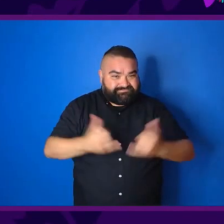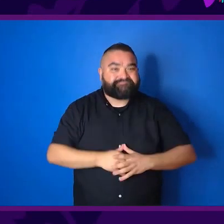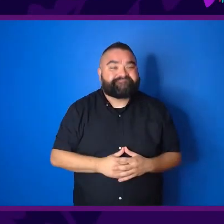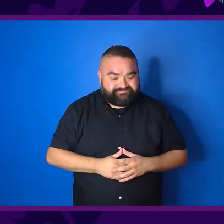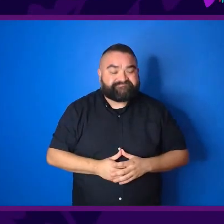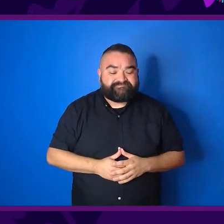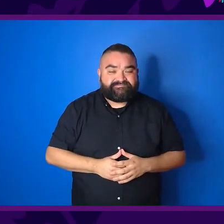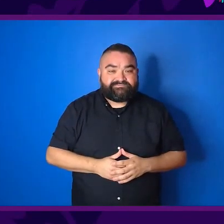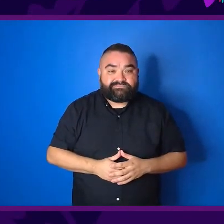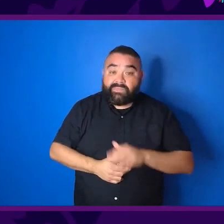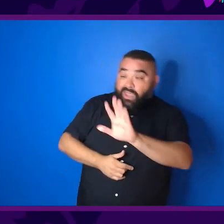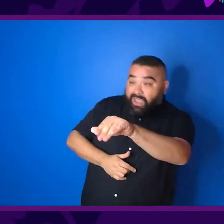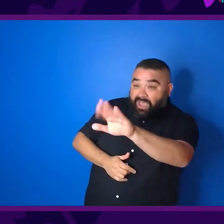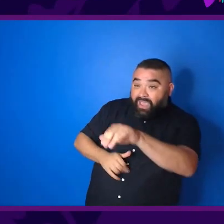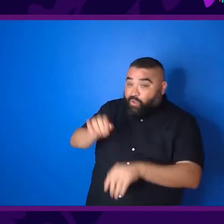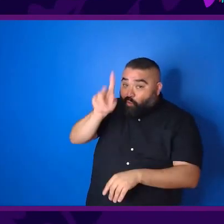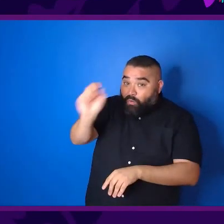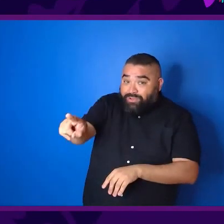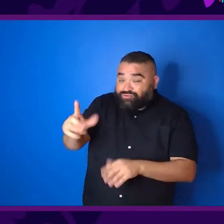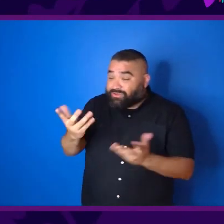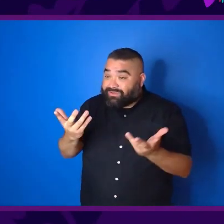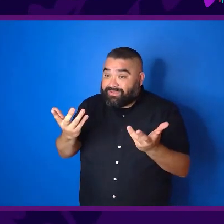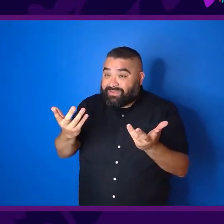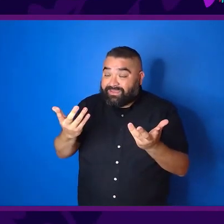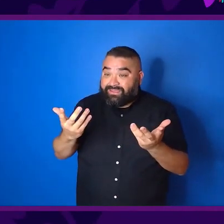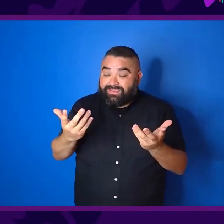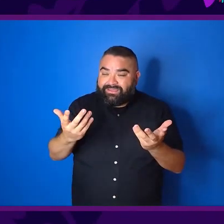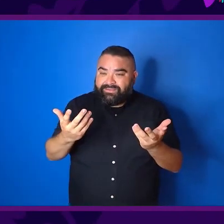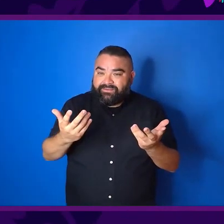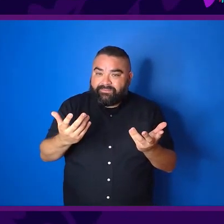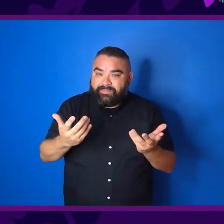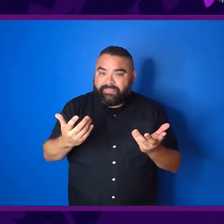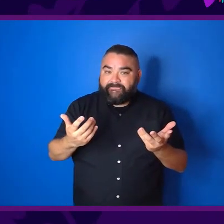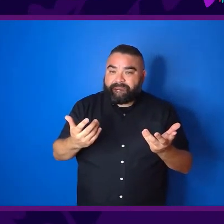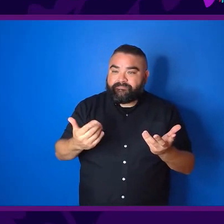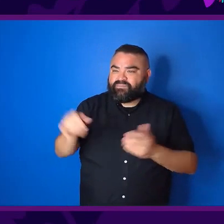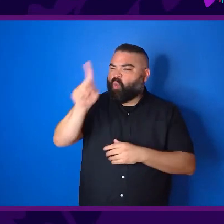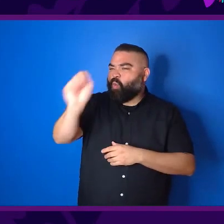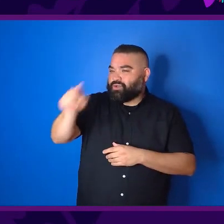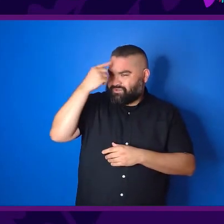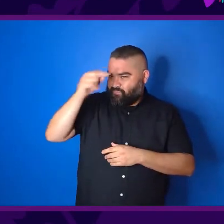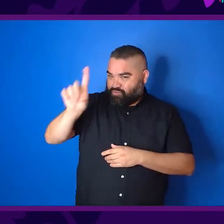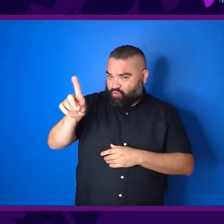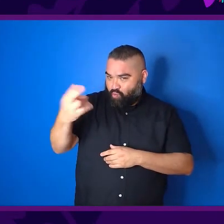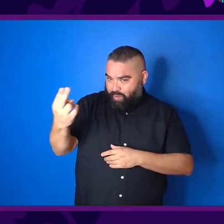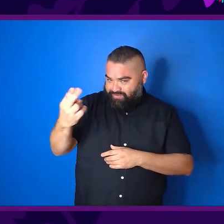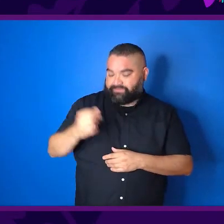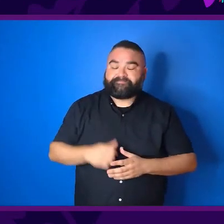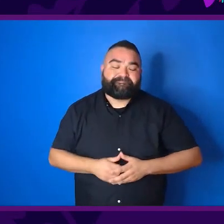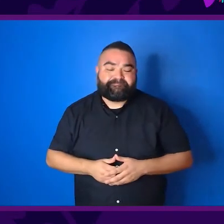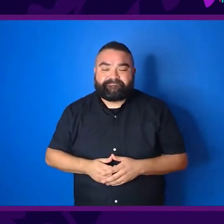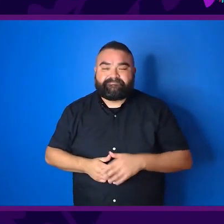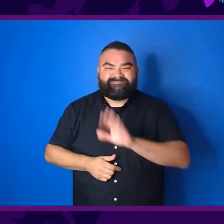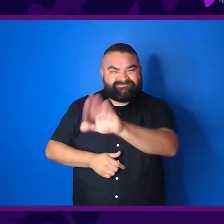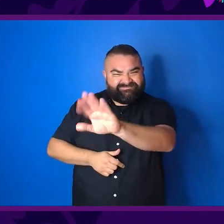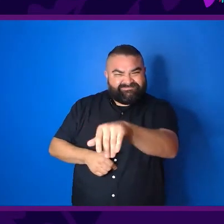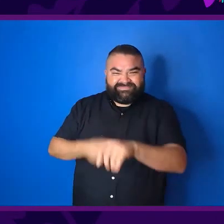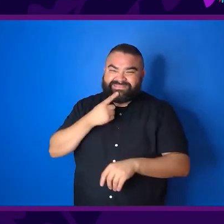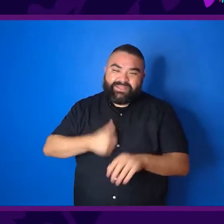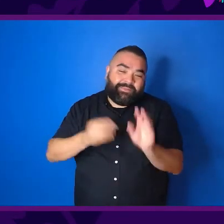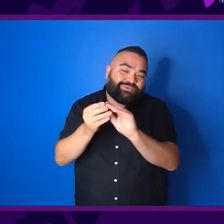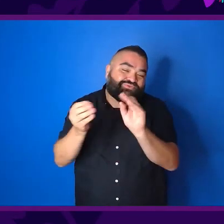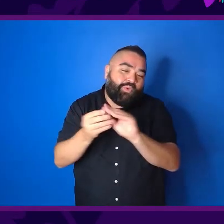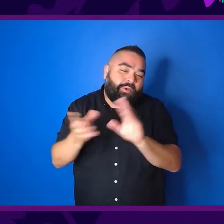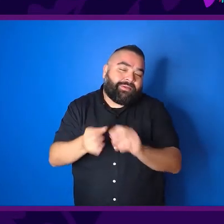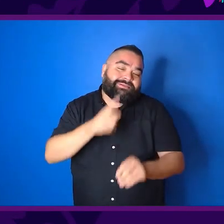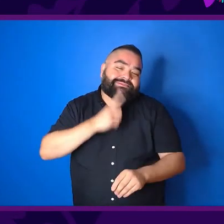quick question. Is there a story that you, this is a question to Dolores. Dolores, what is a story is there anything that you would like to share about Danny Glover?